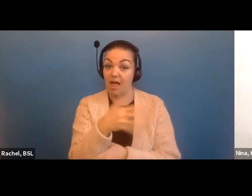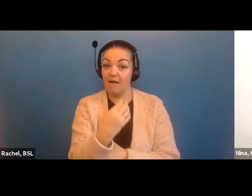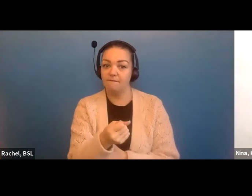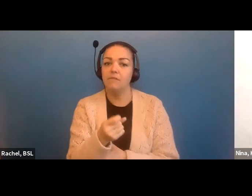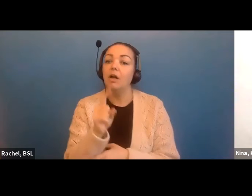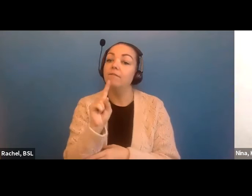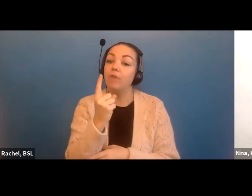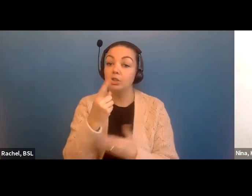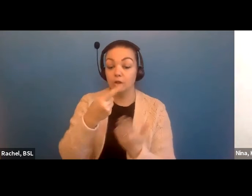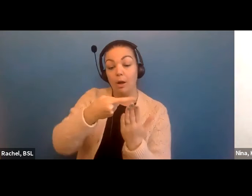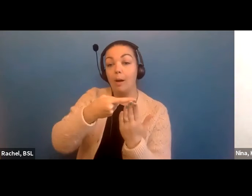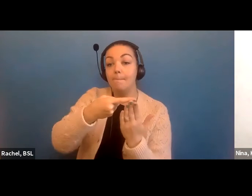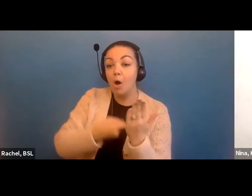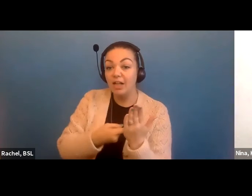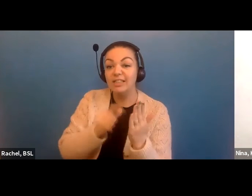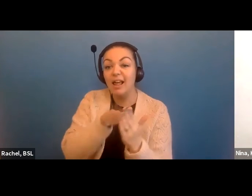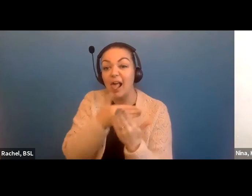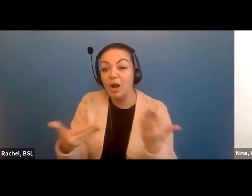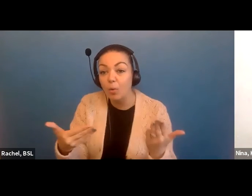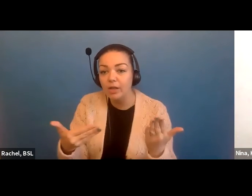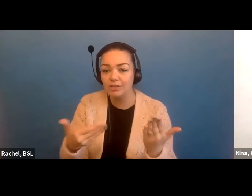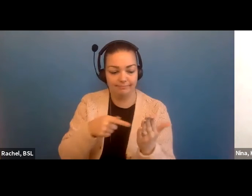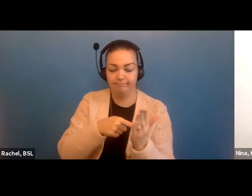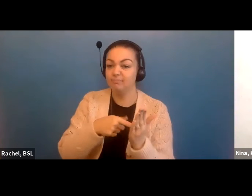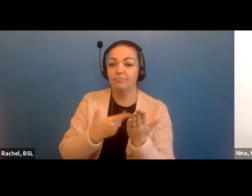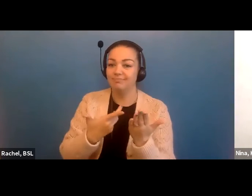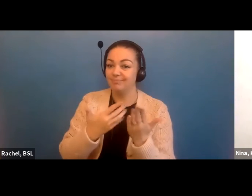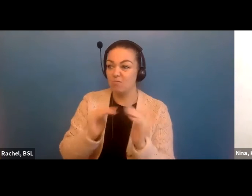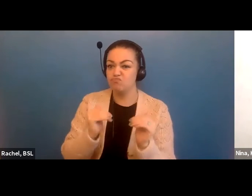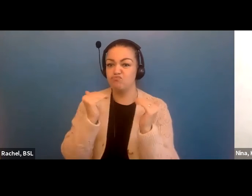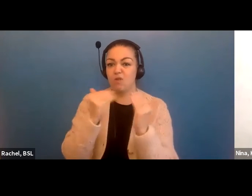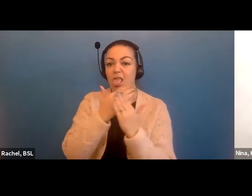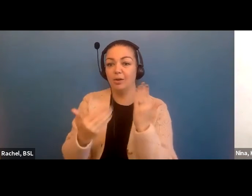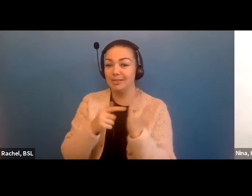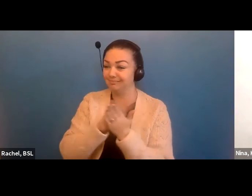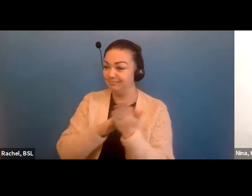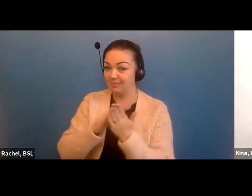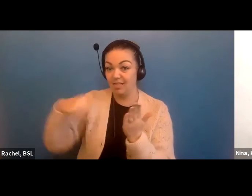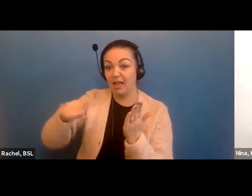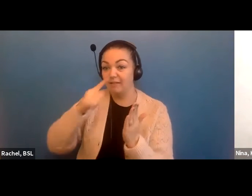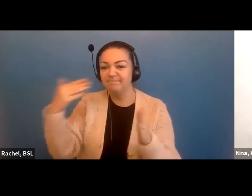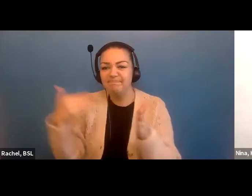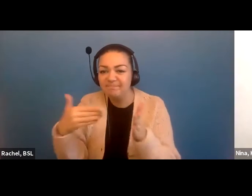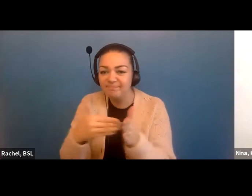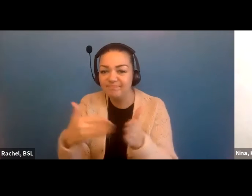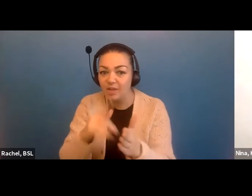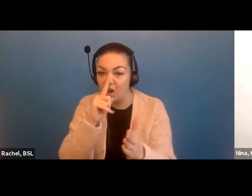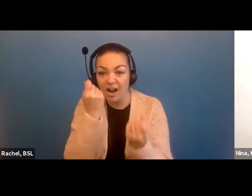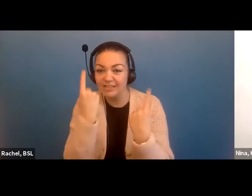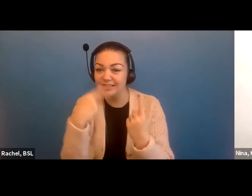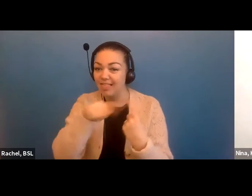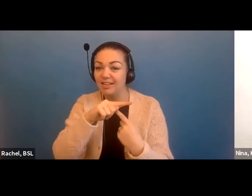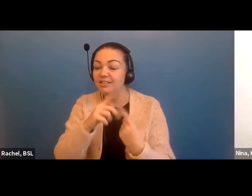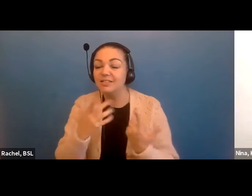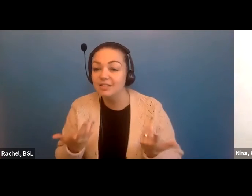is the policy language is not translated into operational words on the ground, making the city's implementation facing the